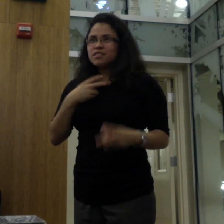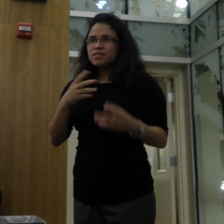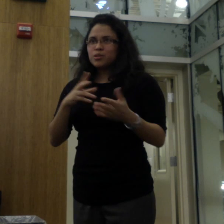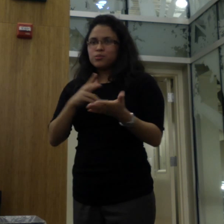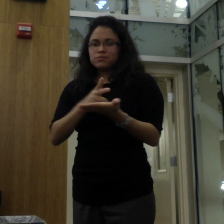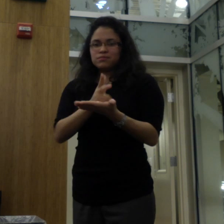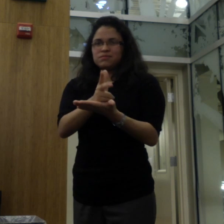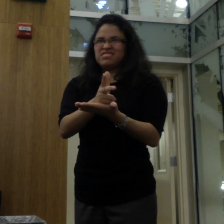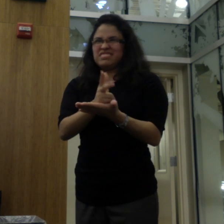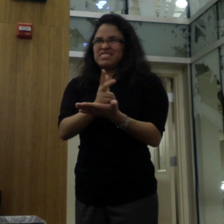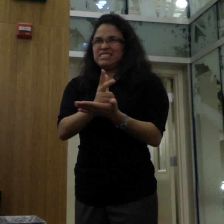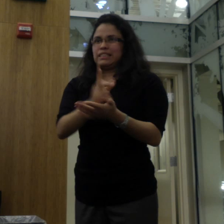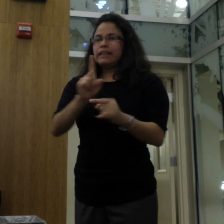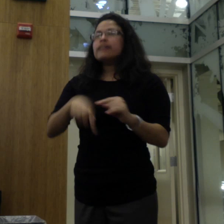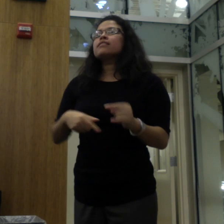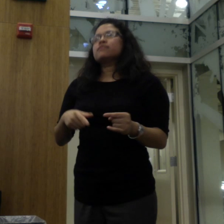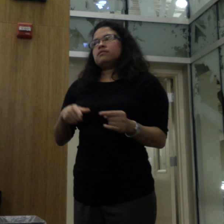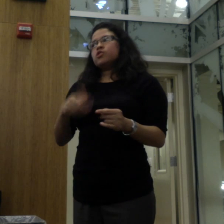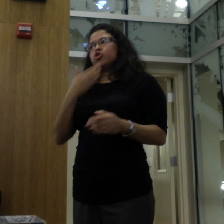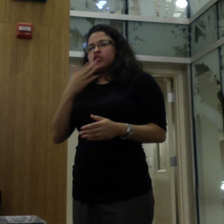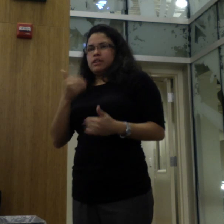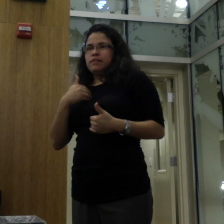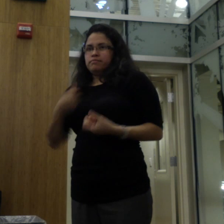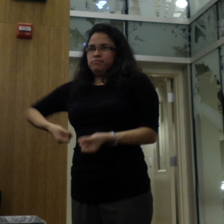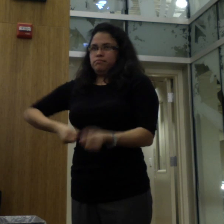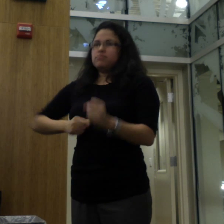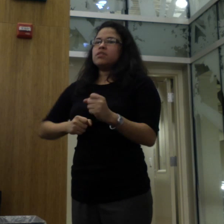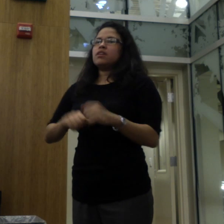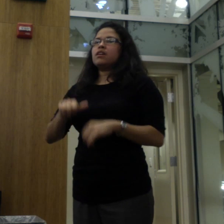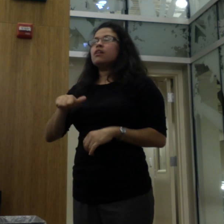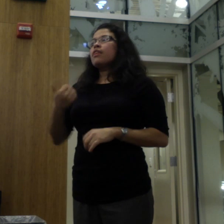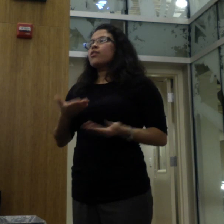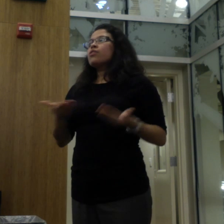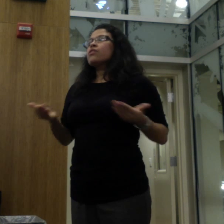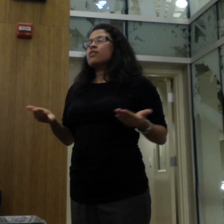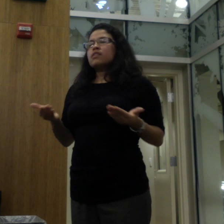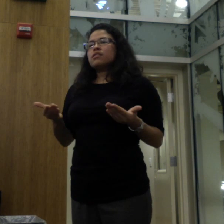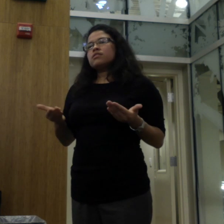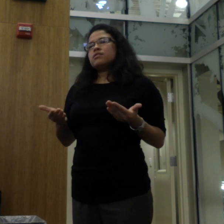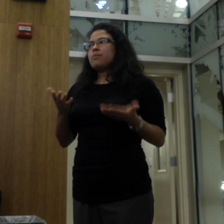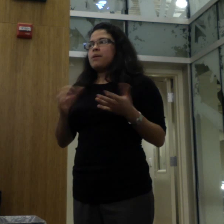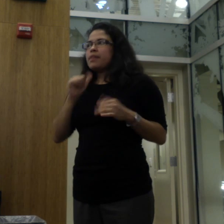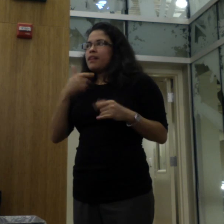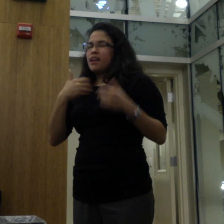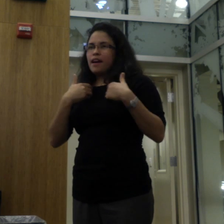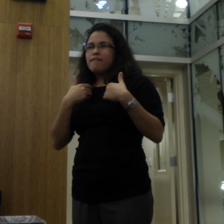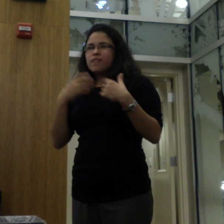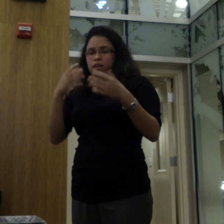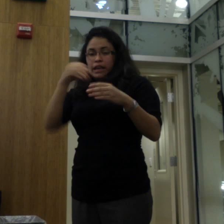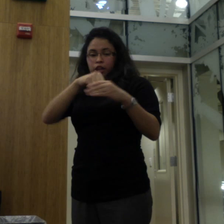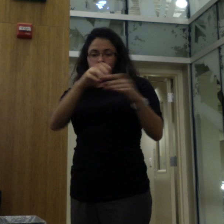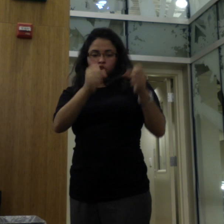Other things that people may not necessarily have with them in a car, well, a good first aid